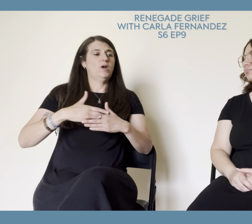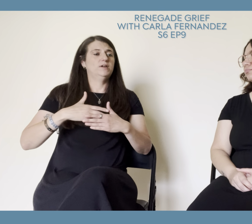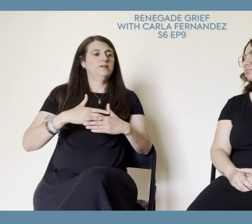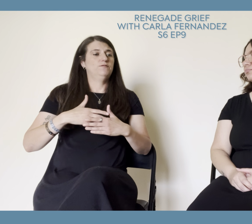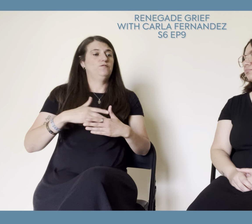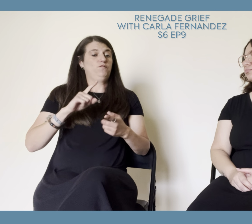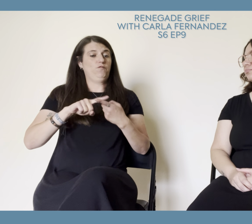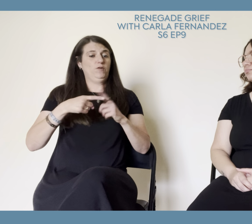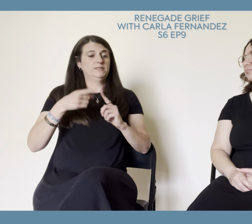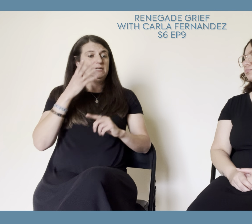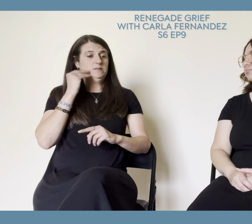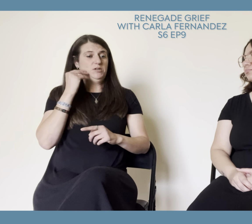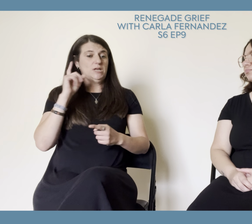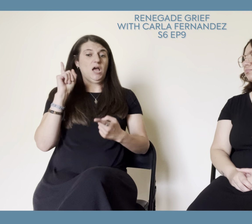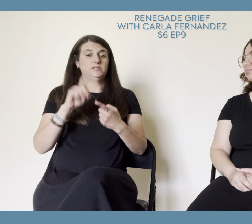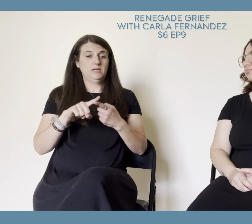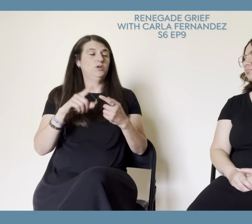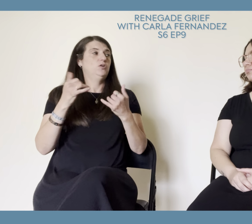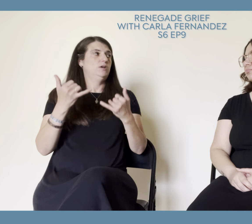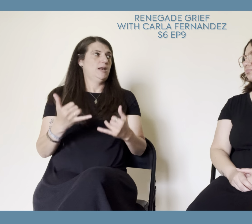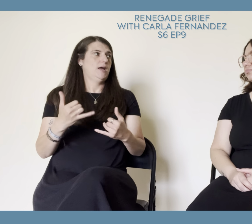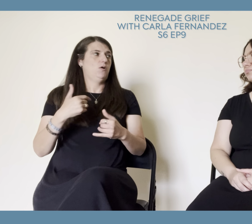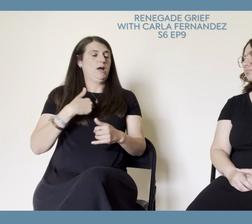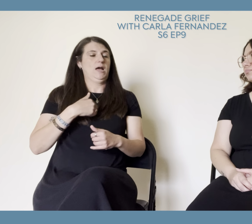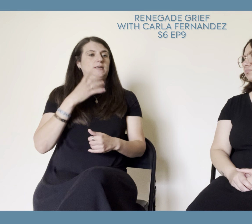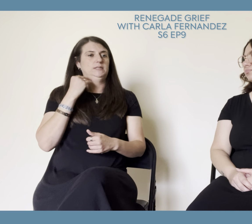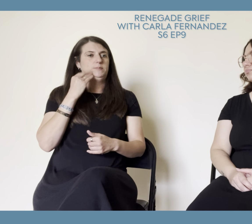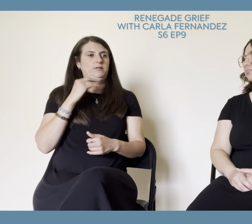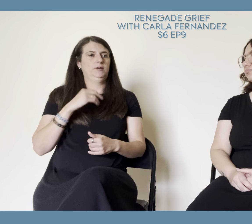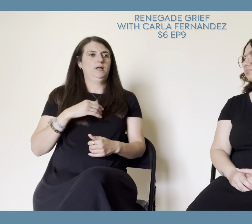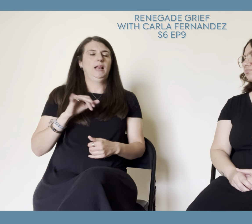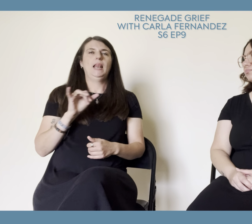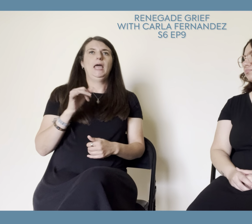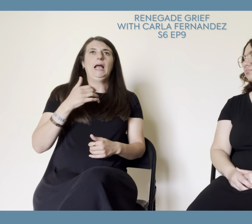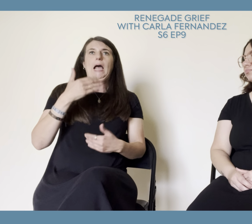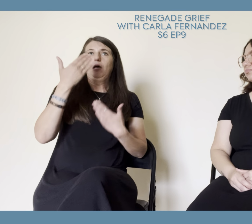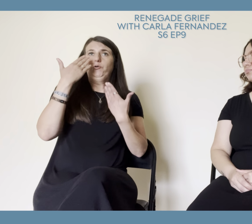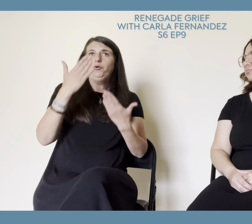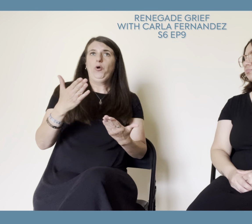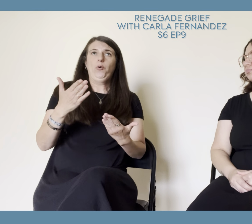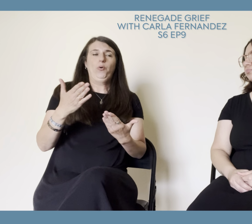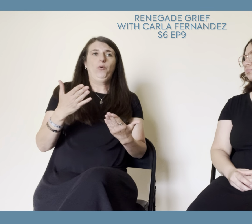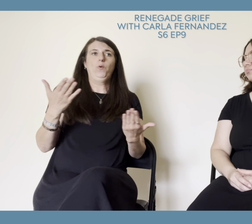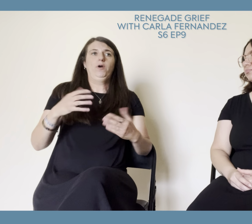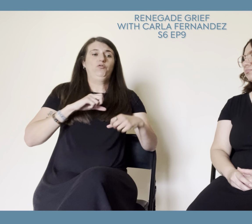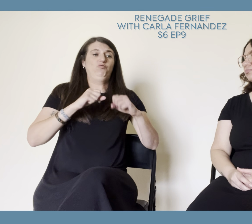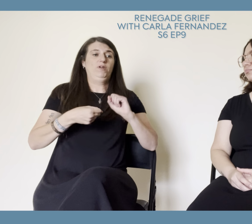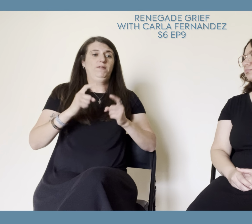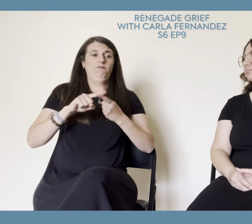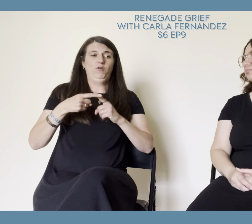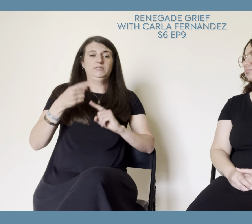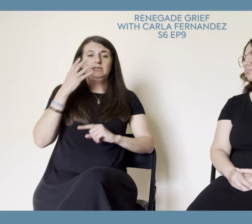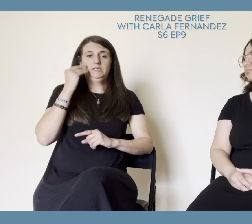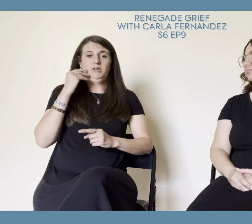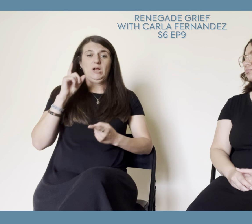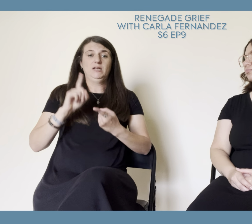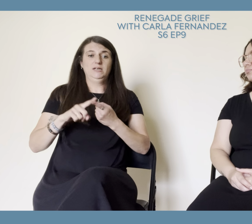until now. Similar to like, I couldn't have no idea what my grieving friends were going through until now. So what